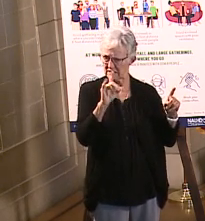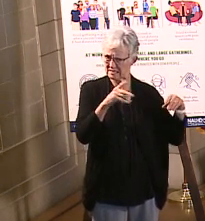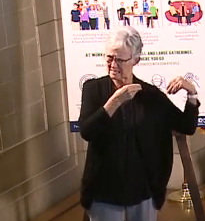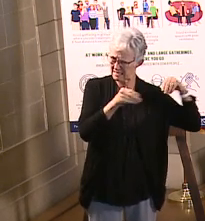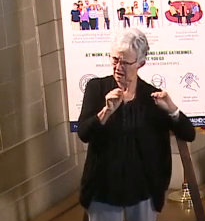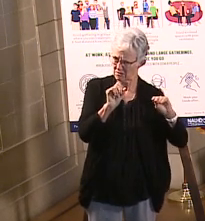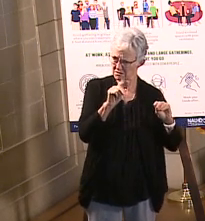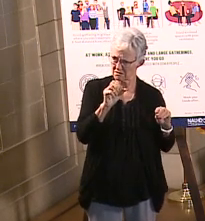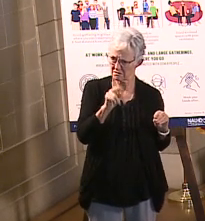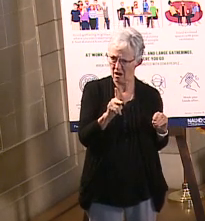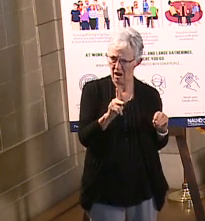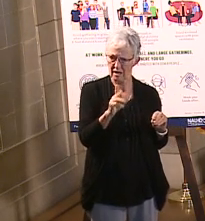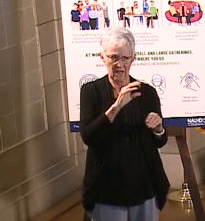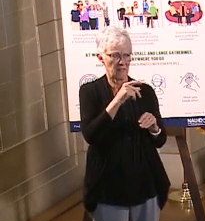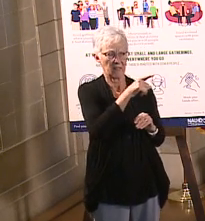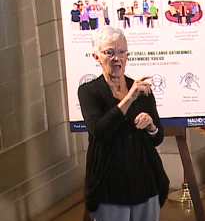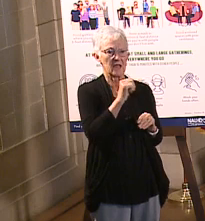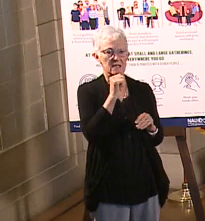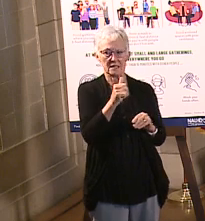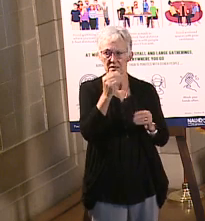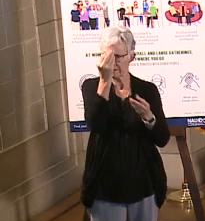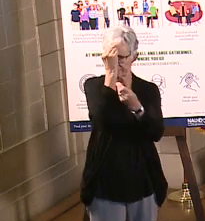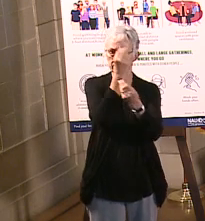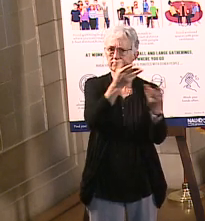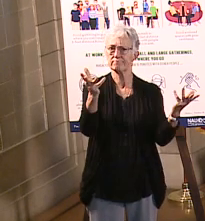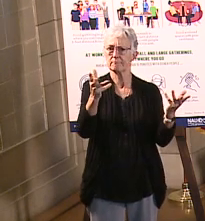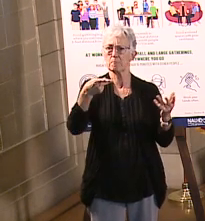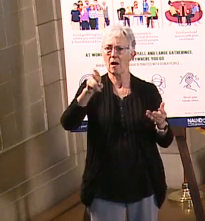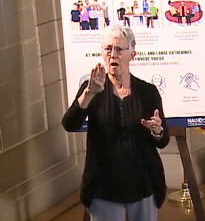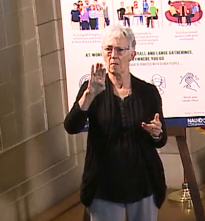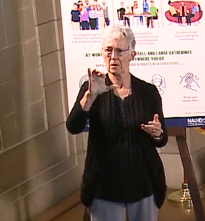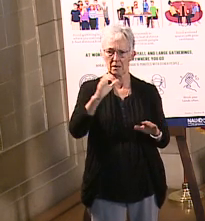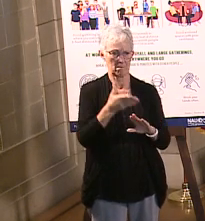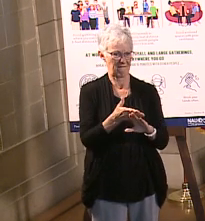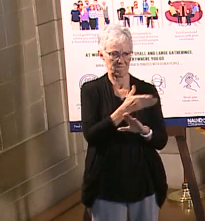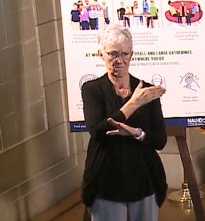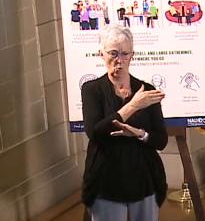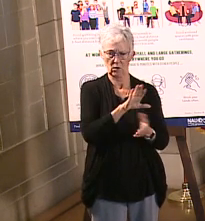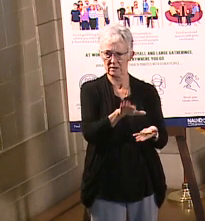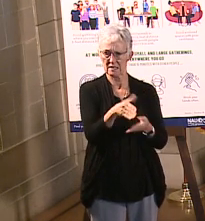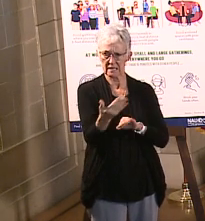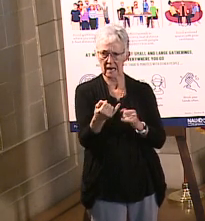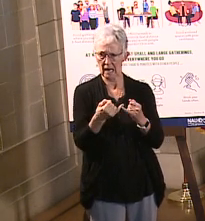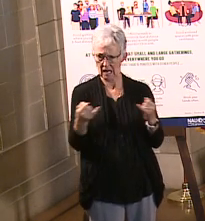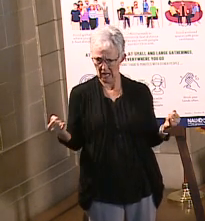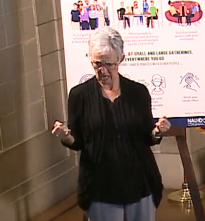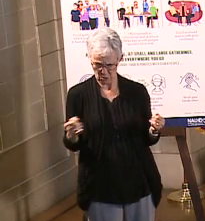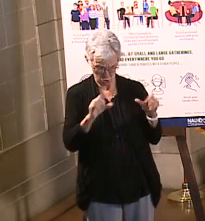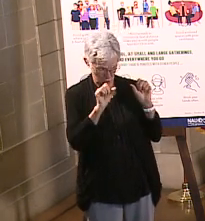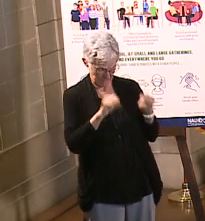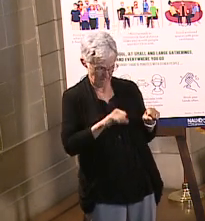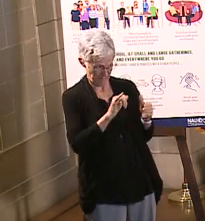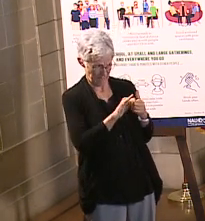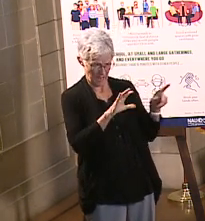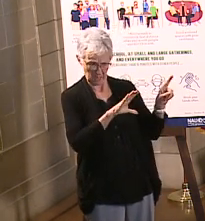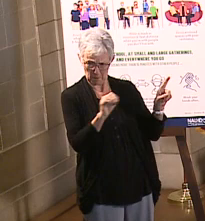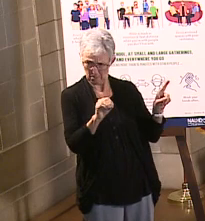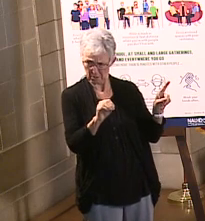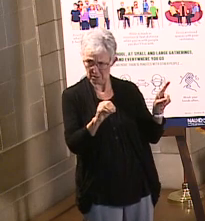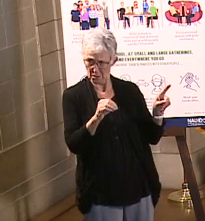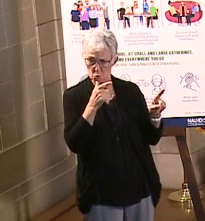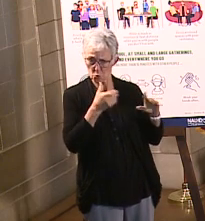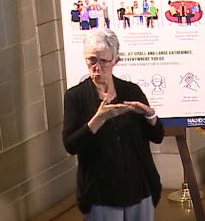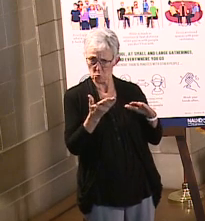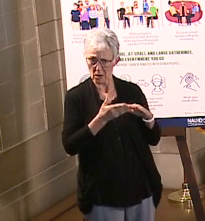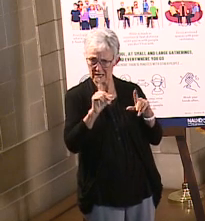some of those stock sales before a legal deadline. Do you believe Co-Diagnostics and other Test Nebraska companies are able to provide testing with most efficient use possible of taxpayer money? And